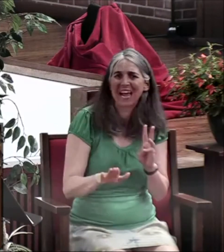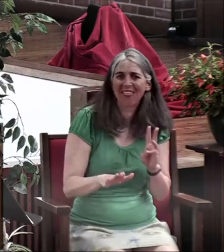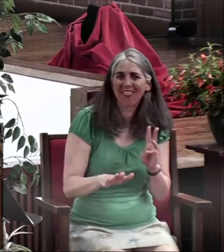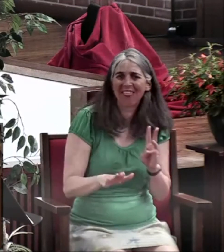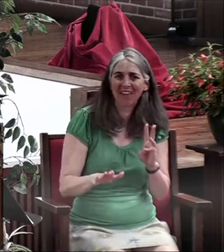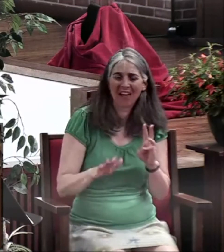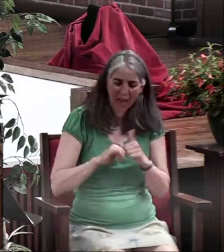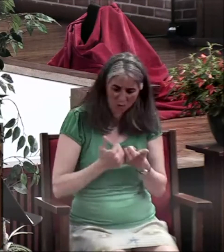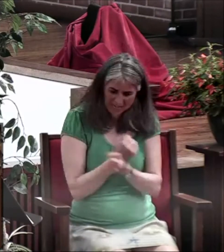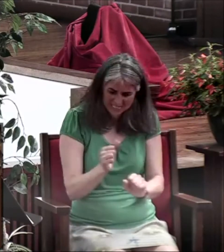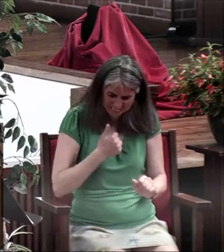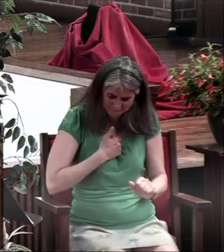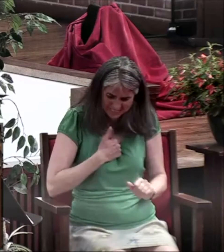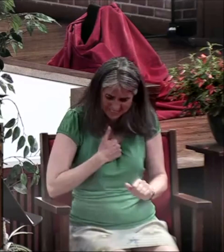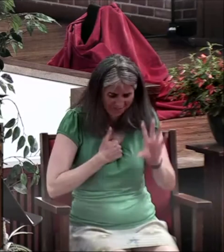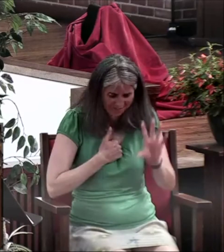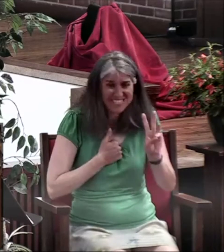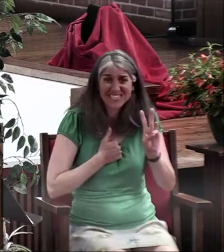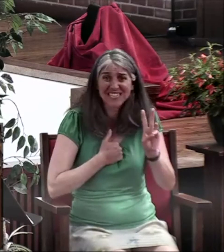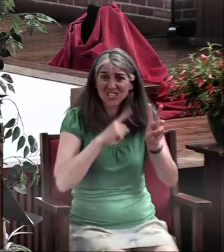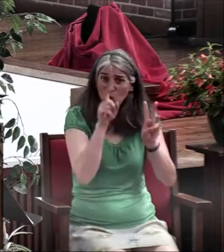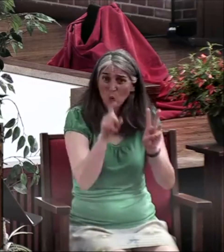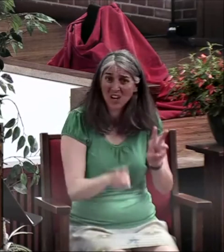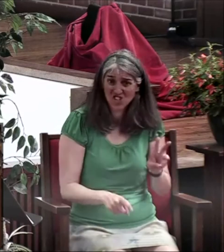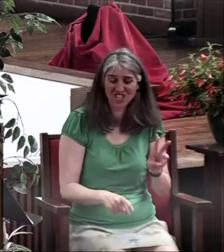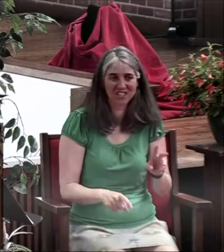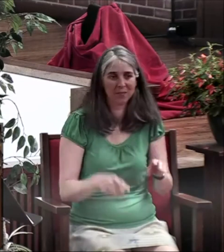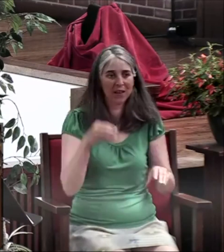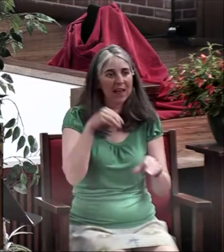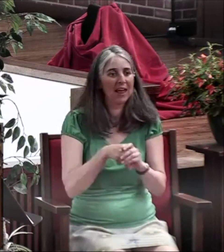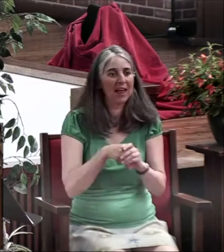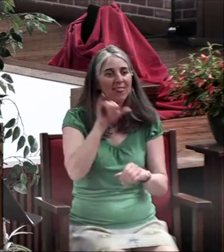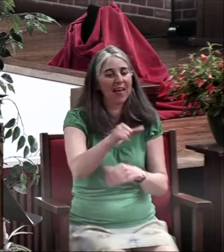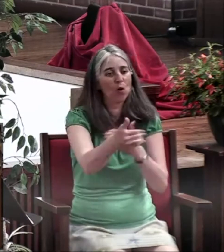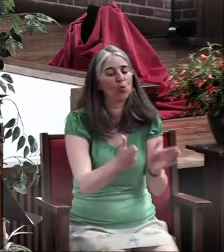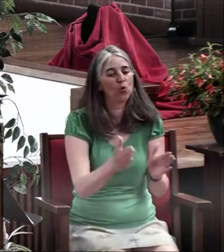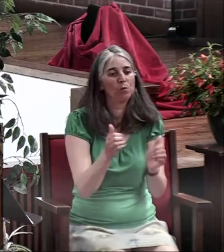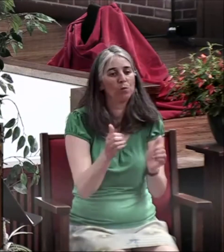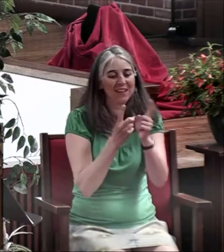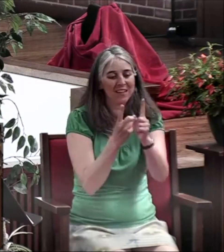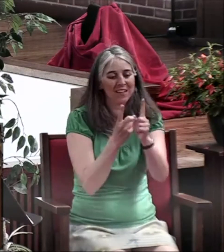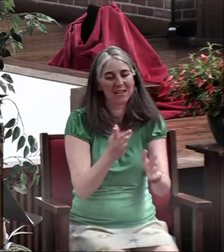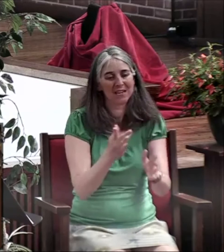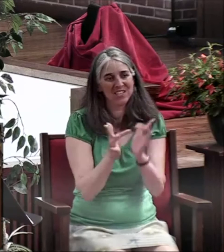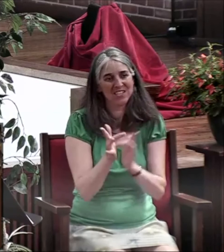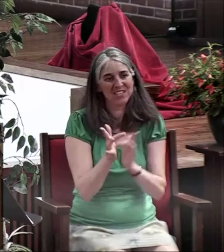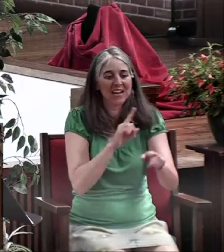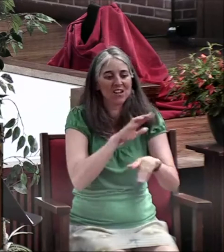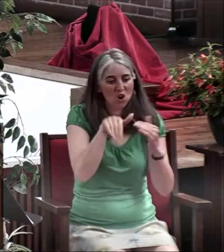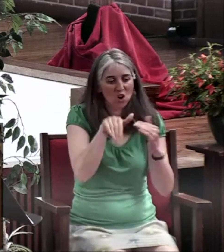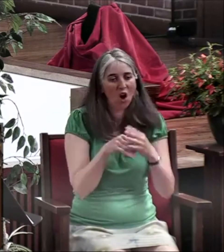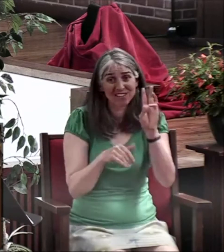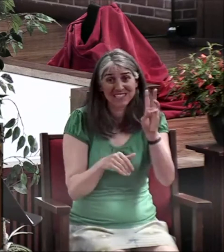myself? In that upper room, Jesus answered all six of those